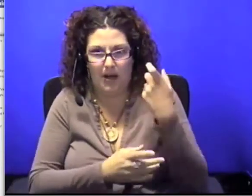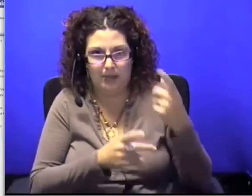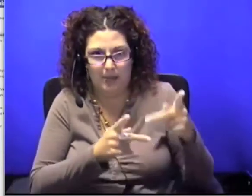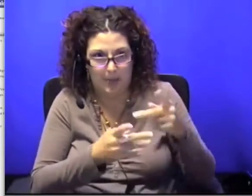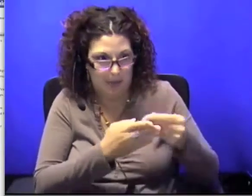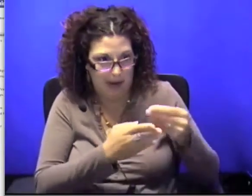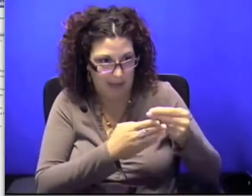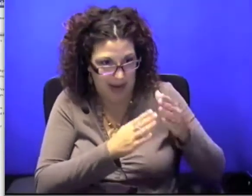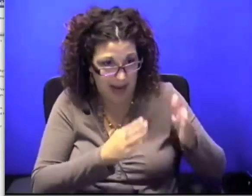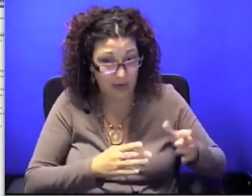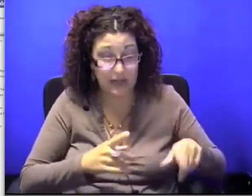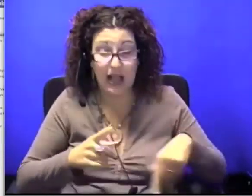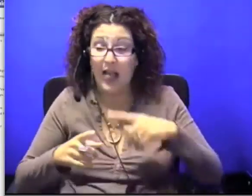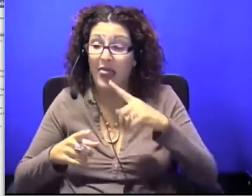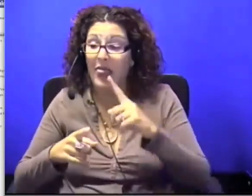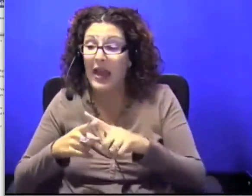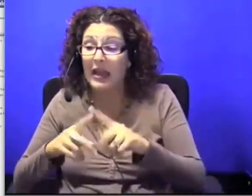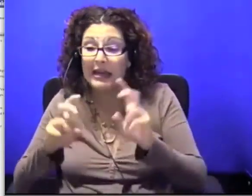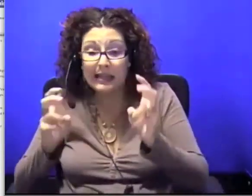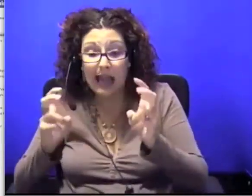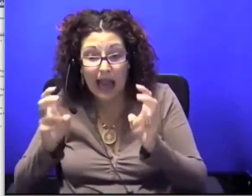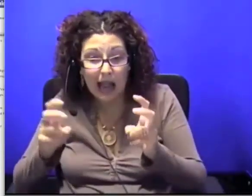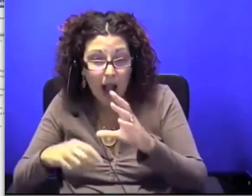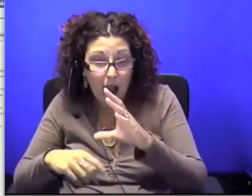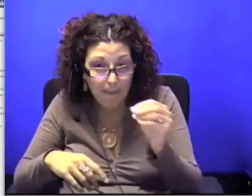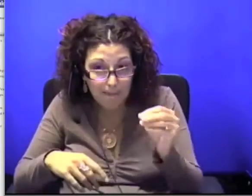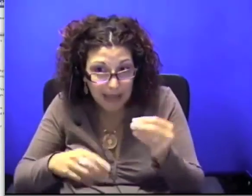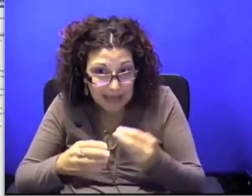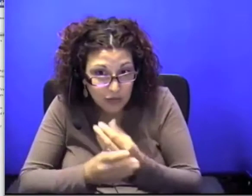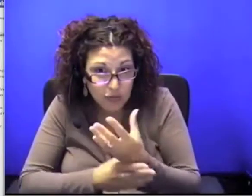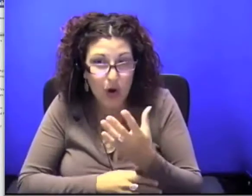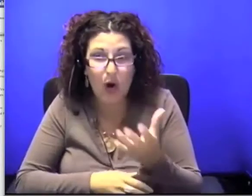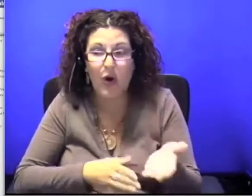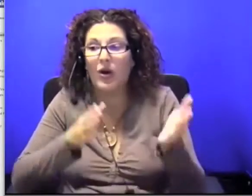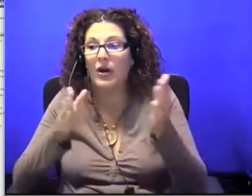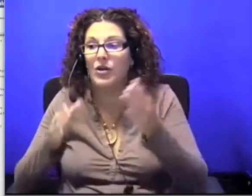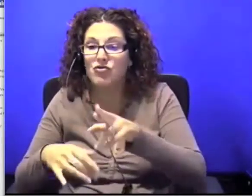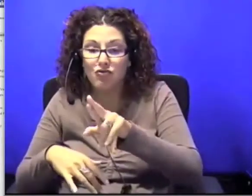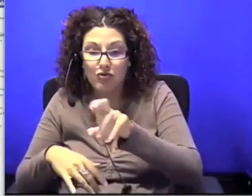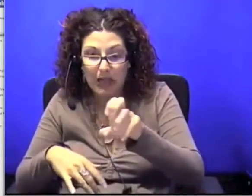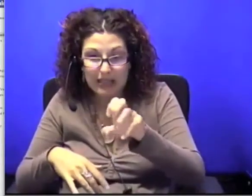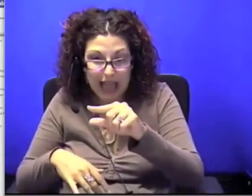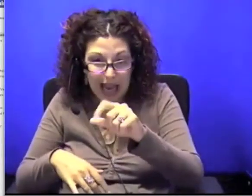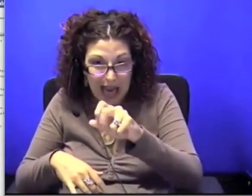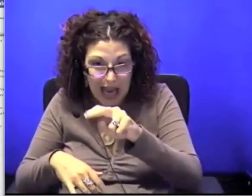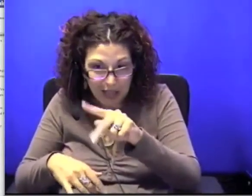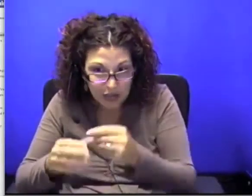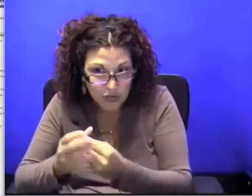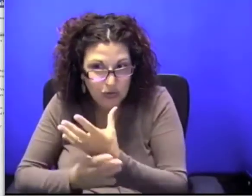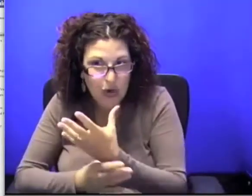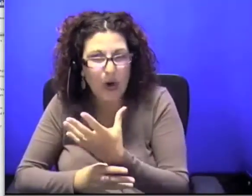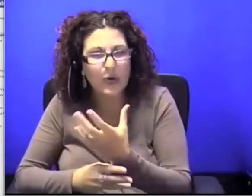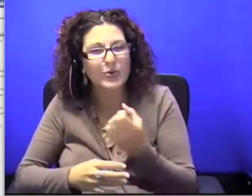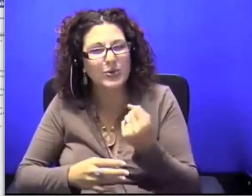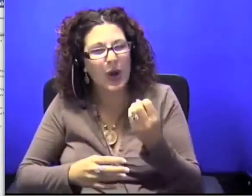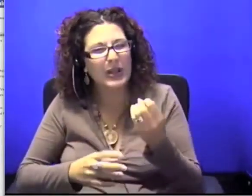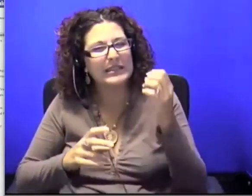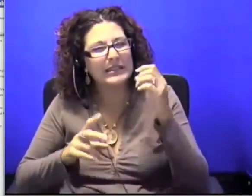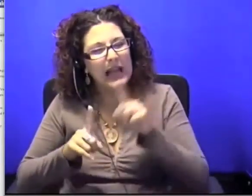you have the real estate agents, and then you have title insurance companies, and you have, in other words, all of the support mechanisms around